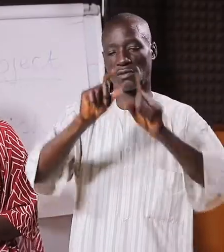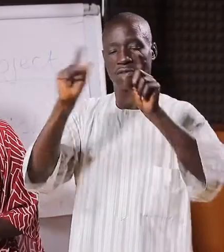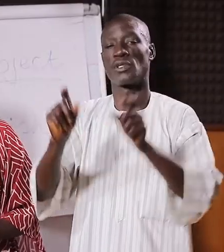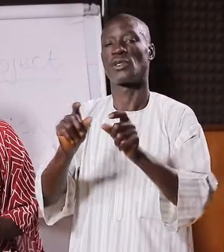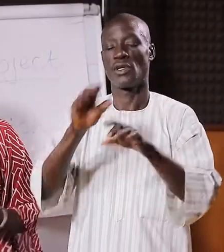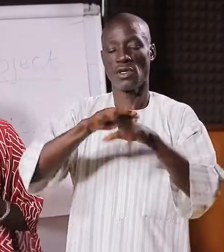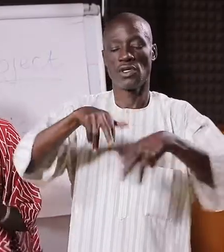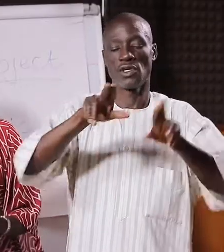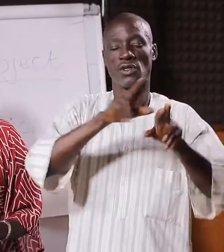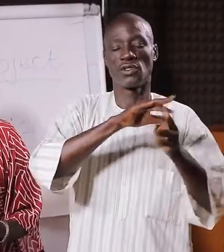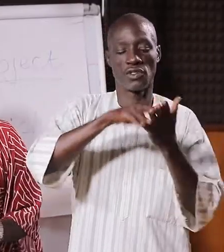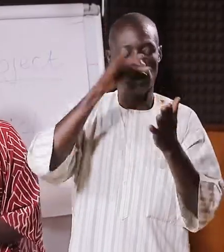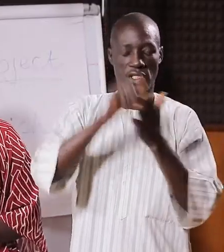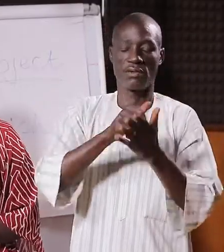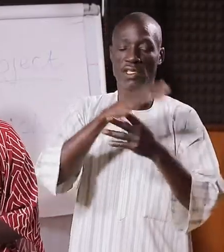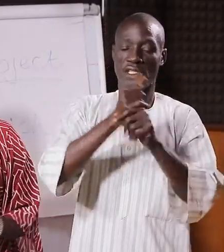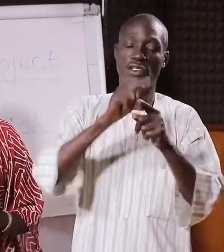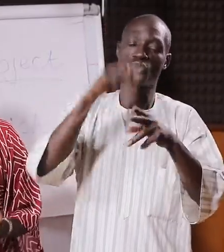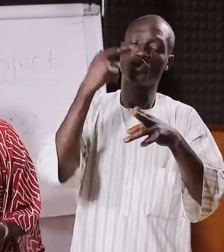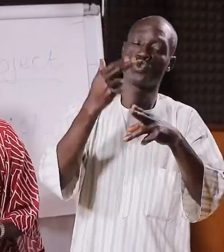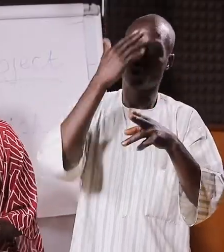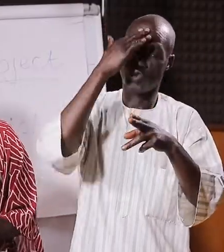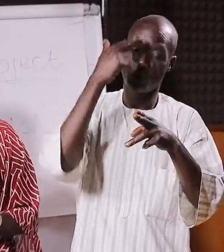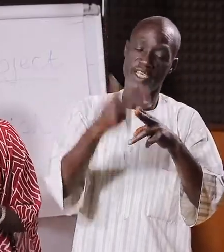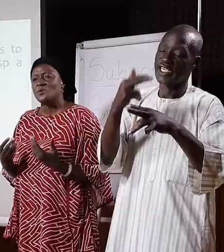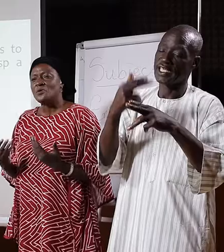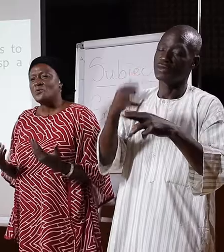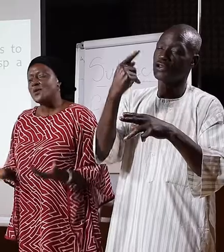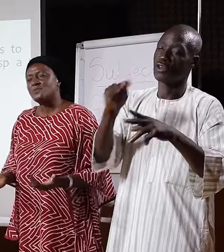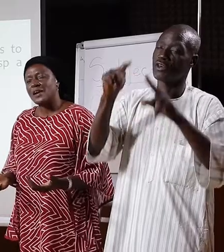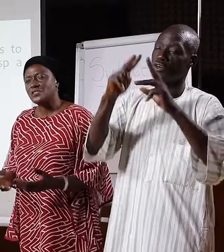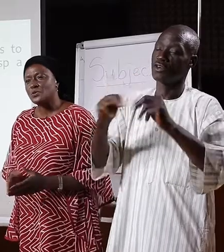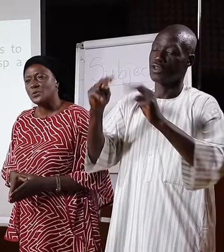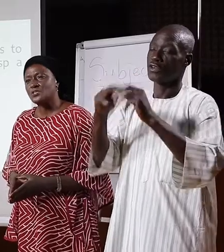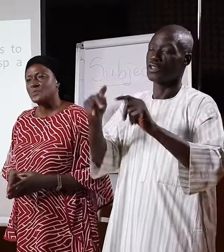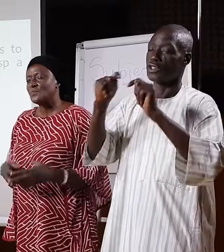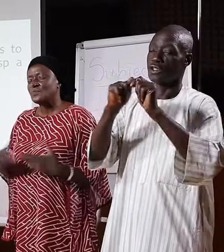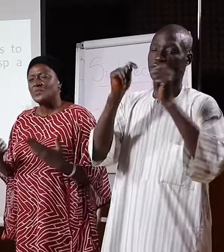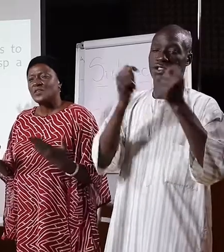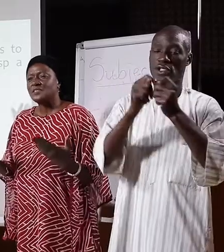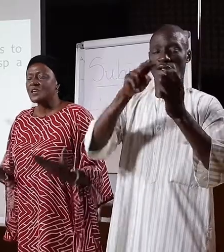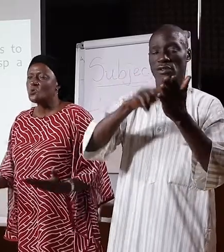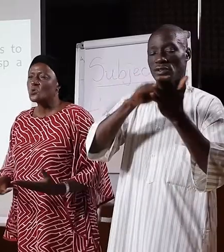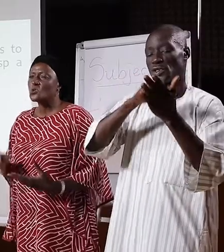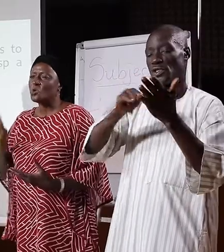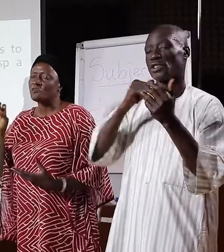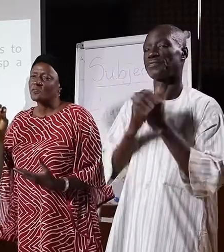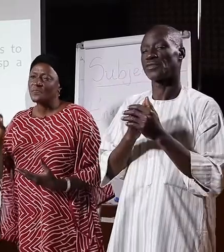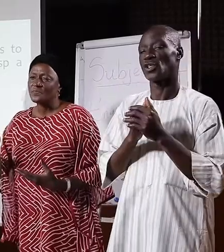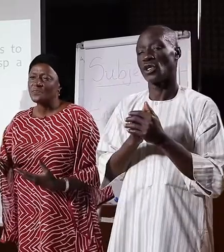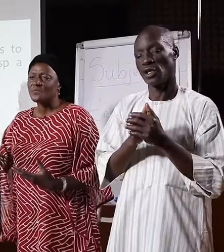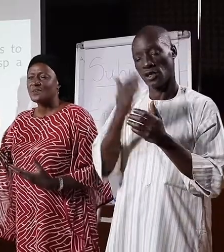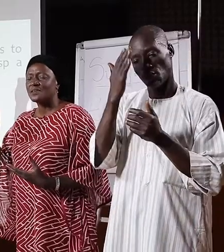travel. Study them. Get to know names of towns and villages. Read the milestones. Take note